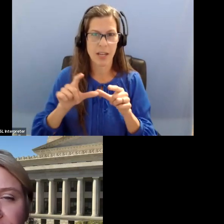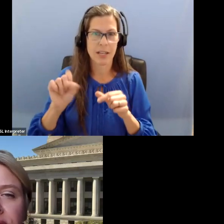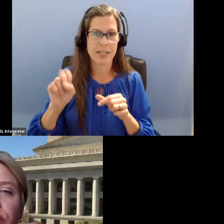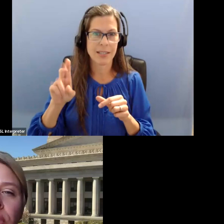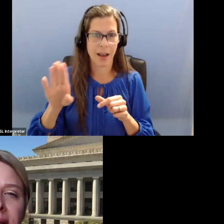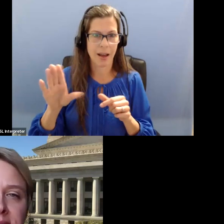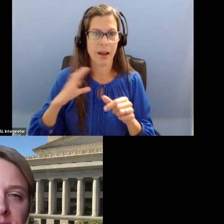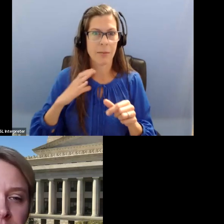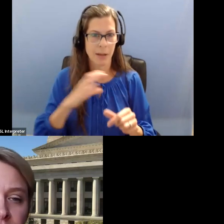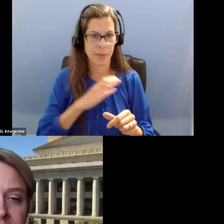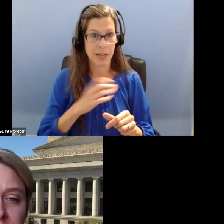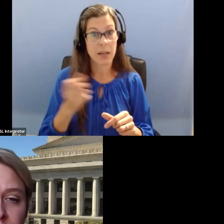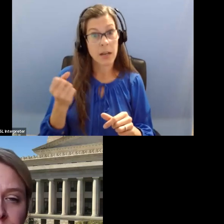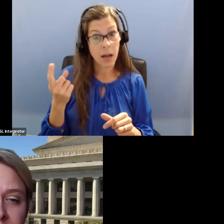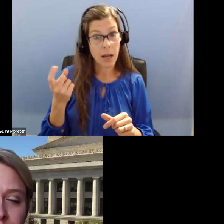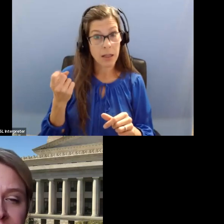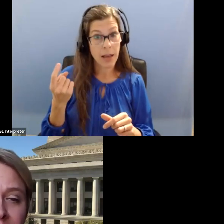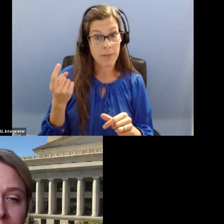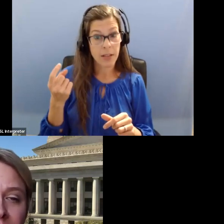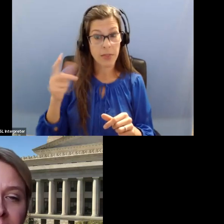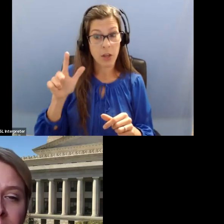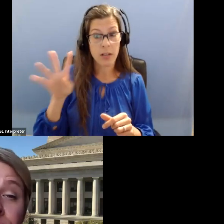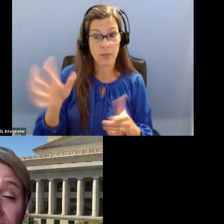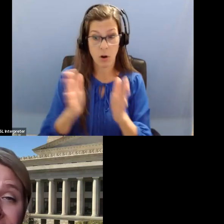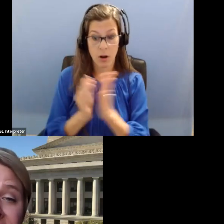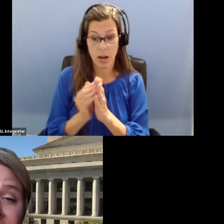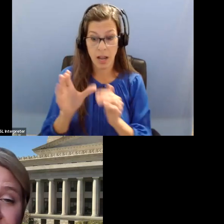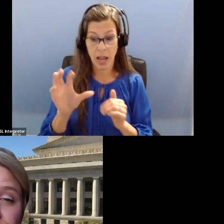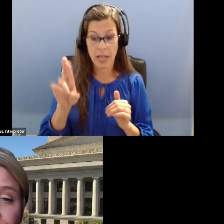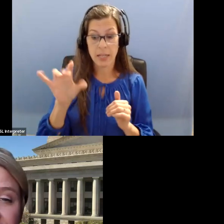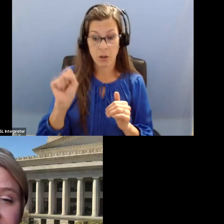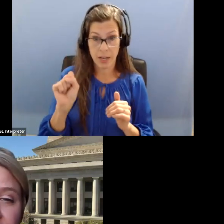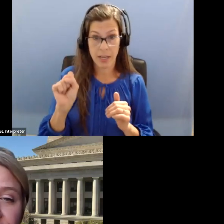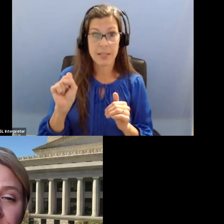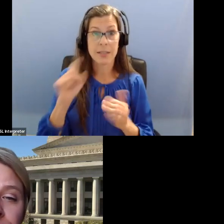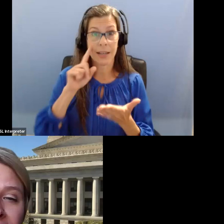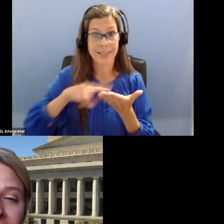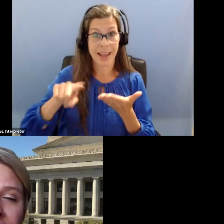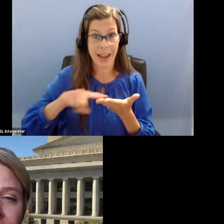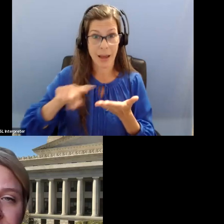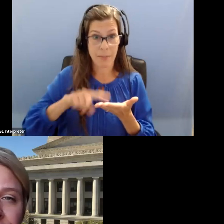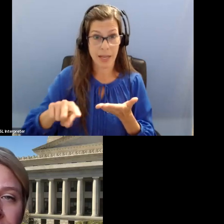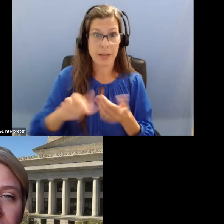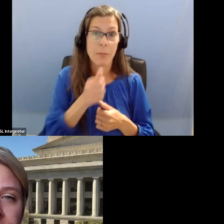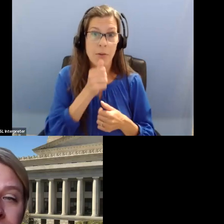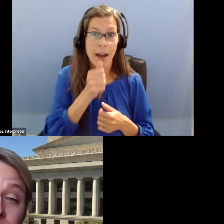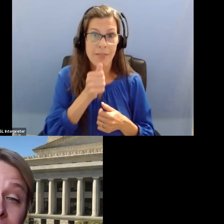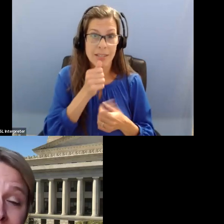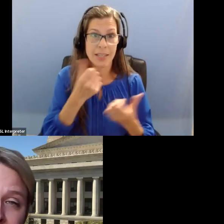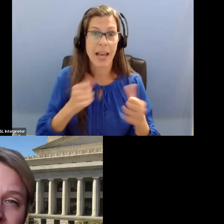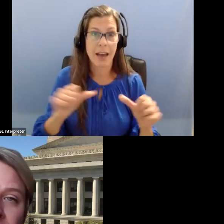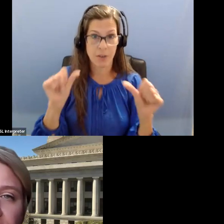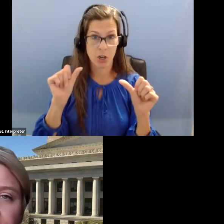that 1134 asks the CRIS to do is to examine privacy issues related to the federal planning effort to route calls